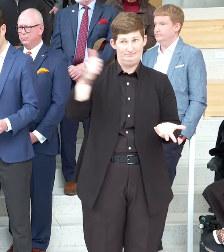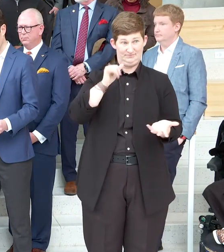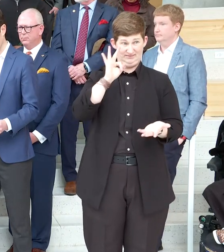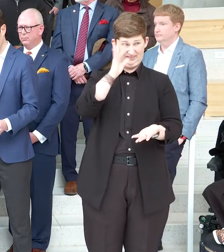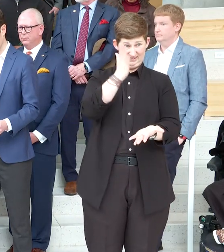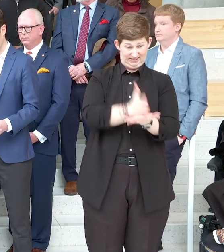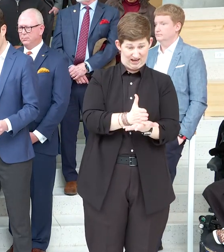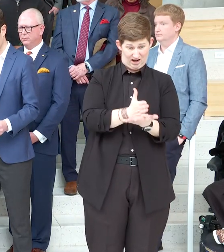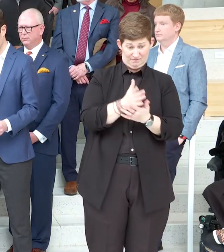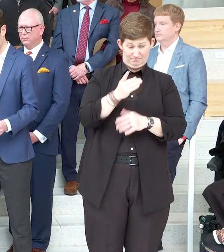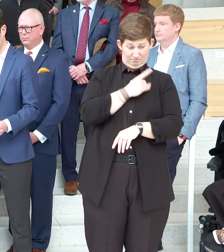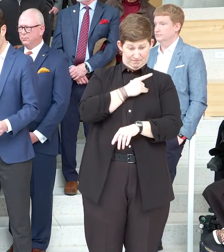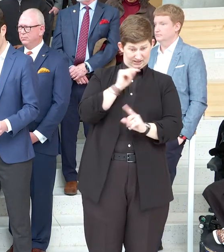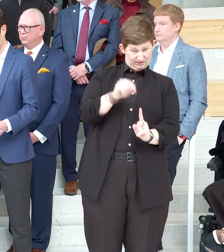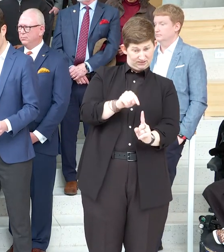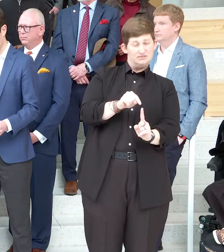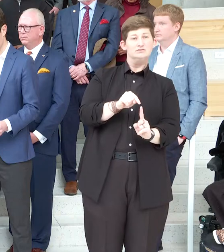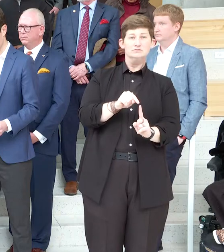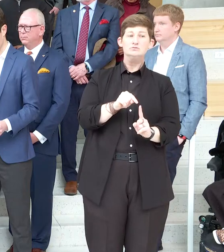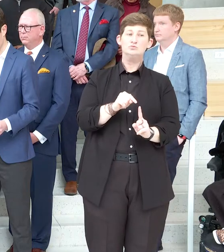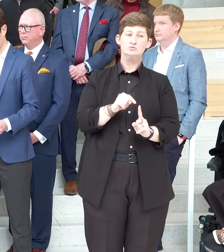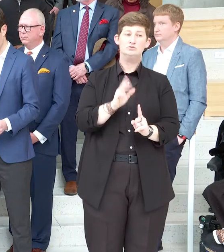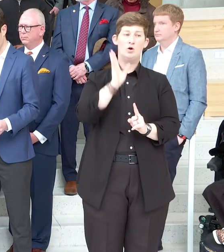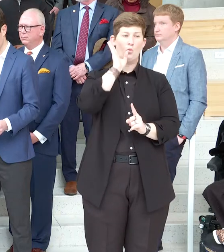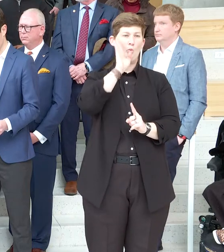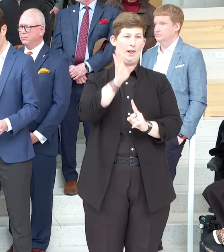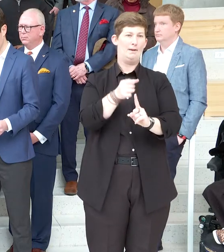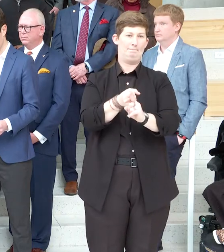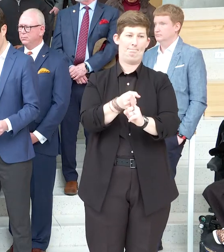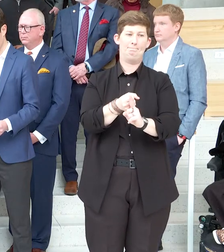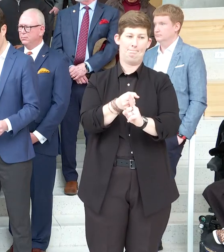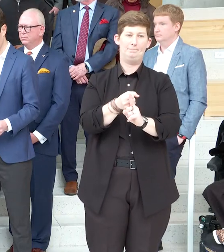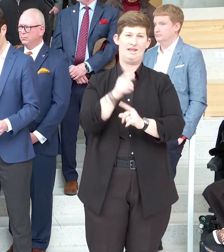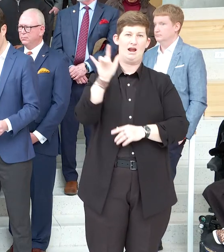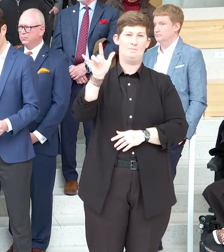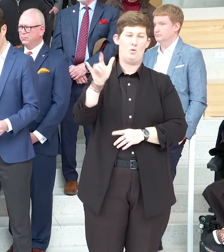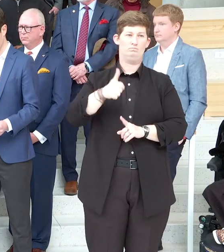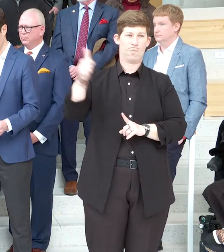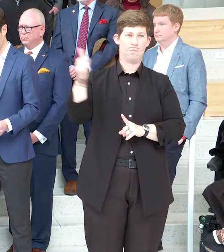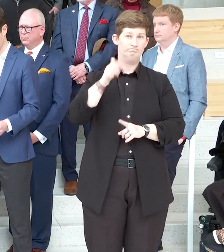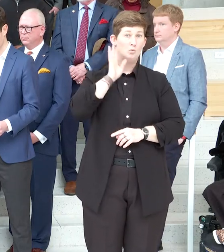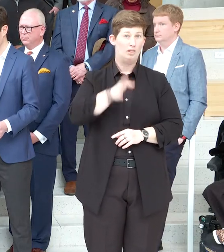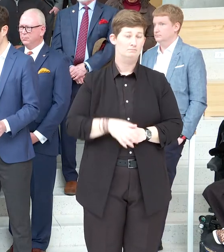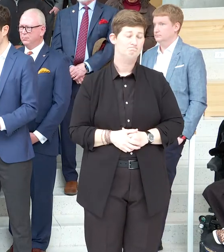city of Minneapolis, there's going to be an impact for MSP travelers.